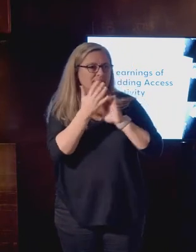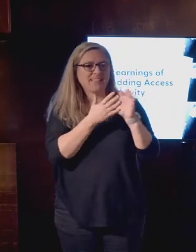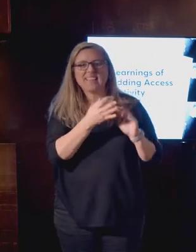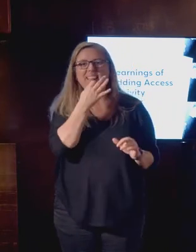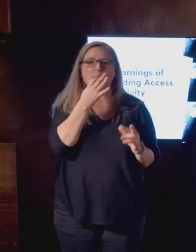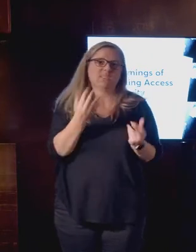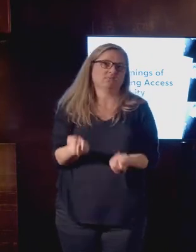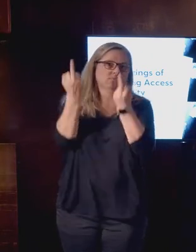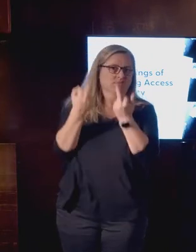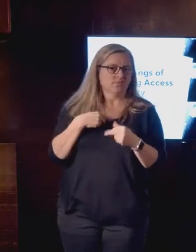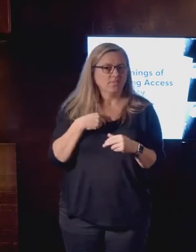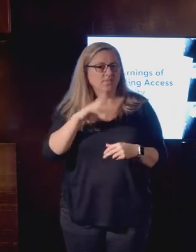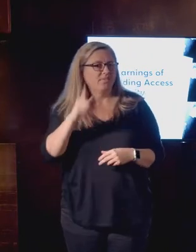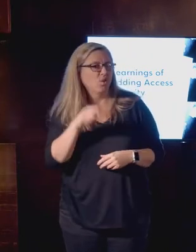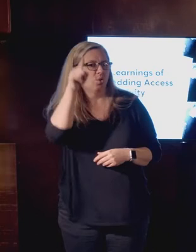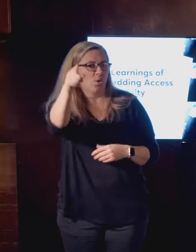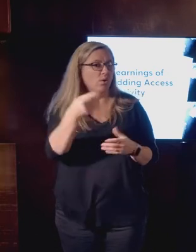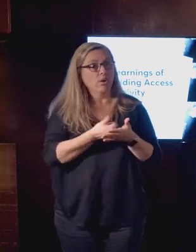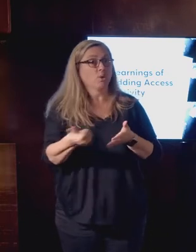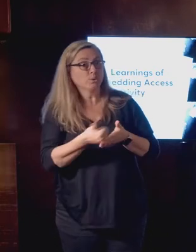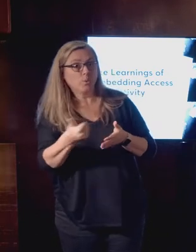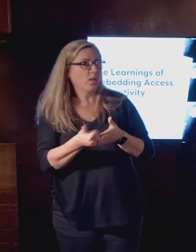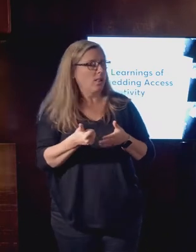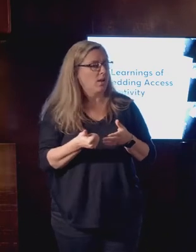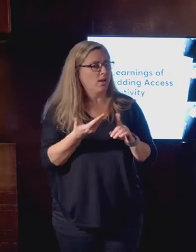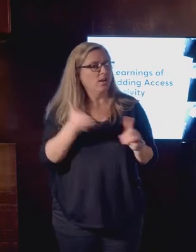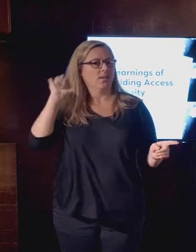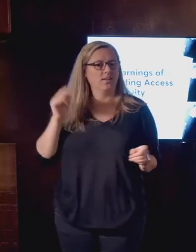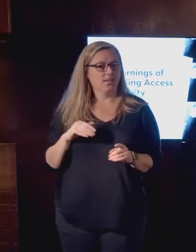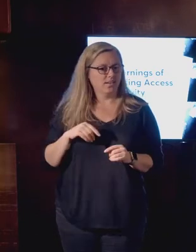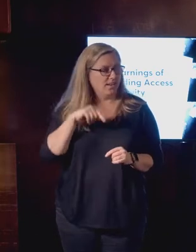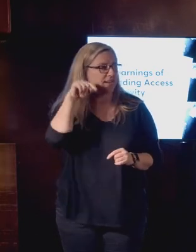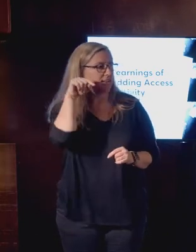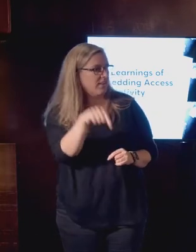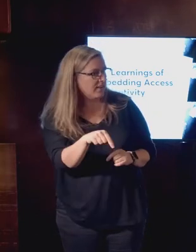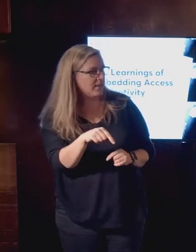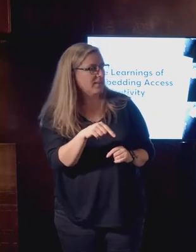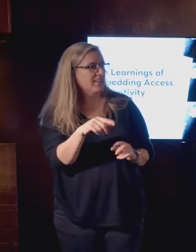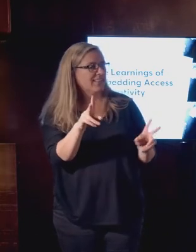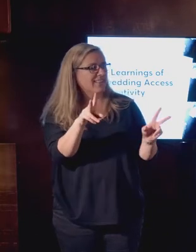finger up to convention, which I really love. So it's called